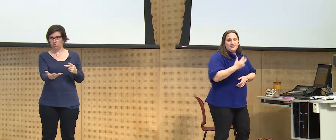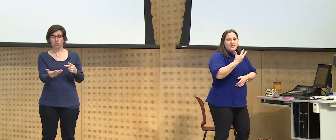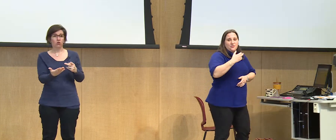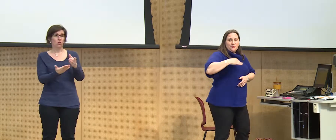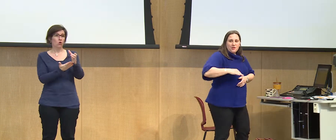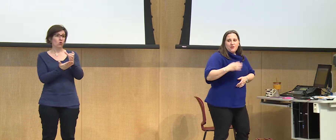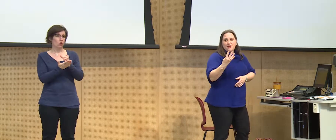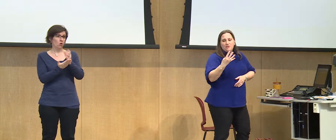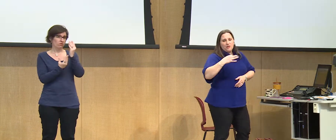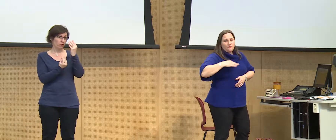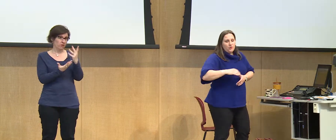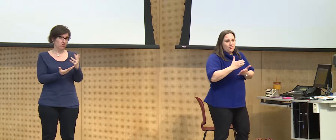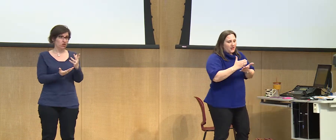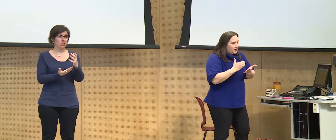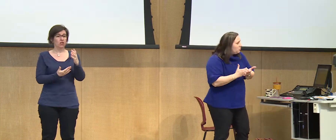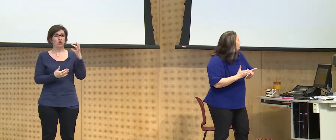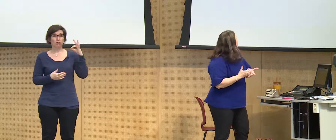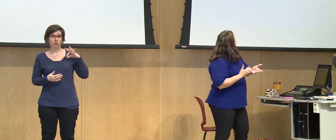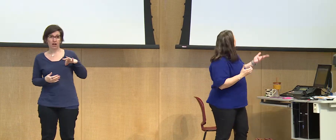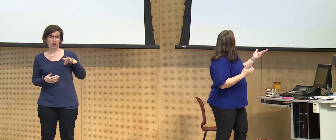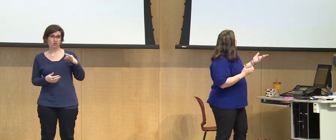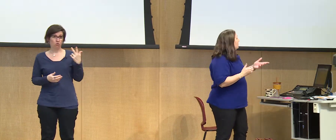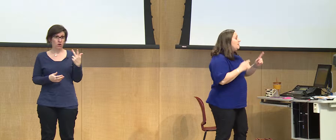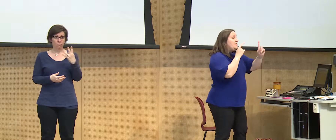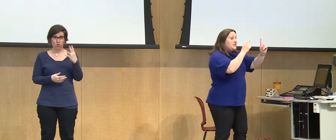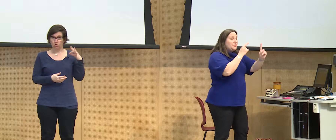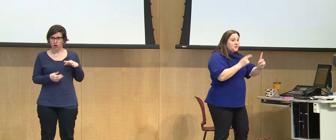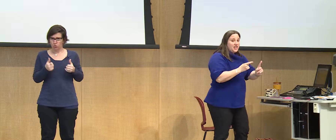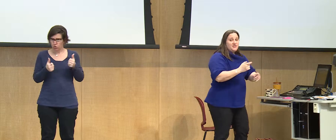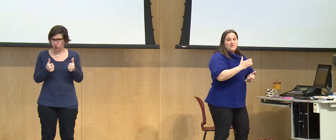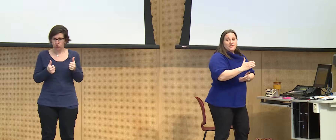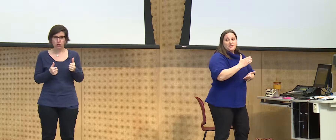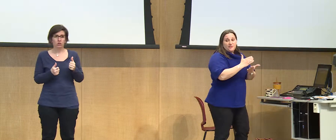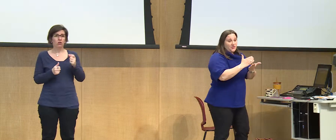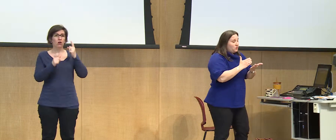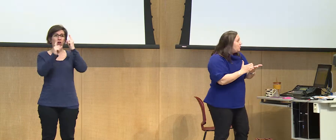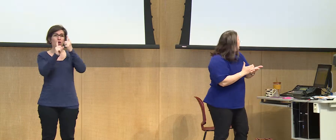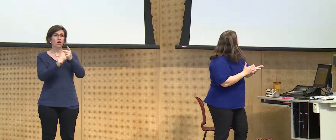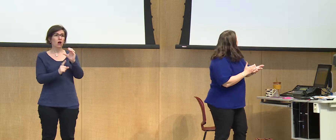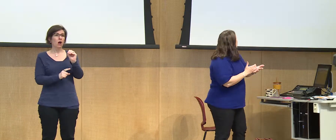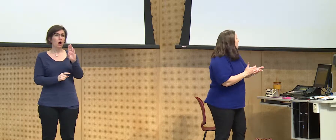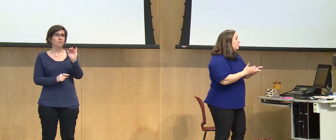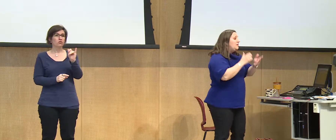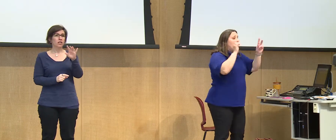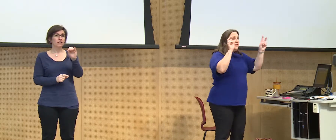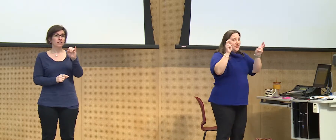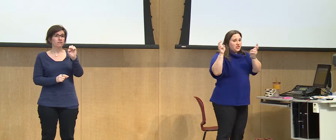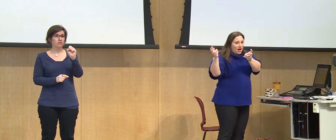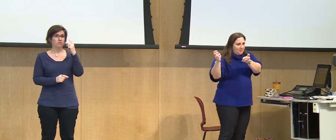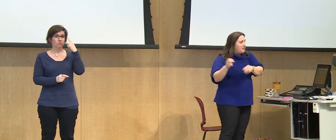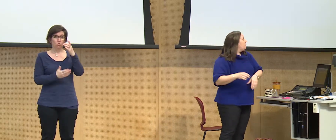it a 3-credit or a 4-credit course? The objectives of the course, the